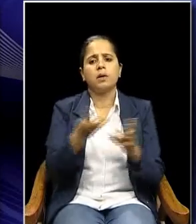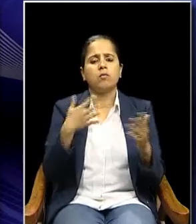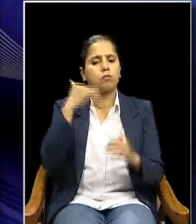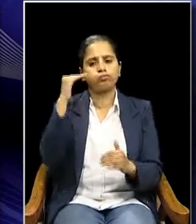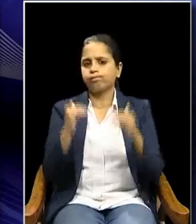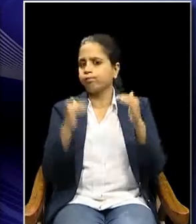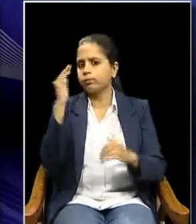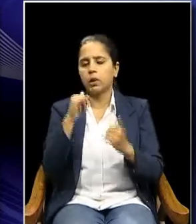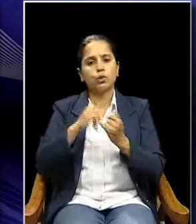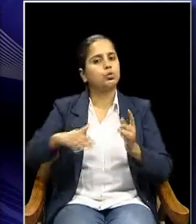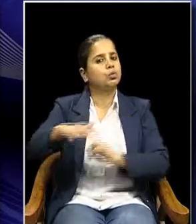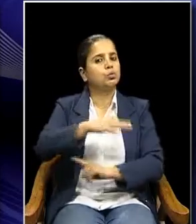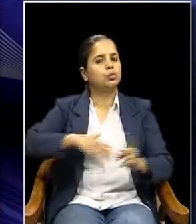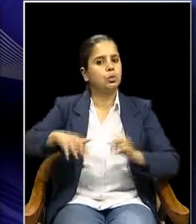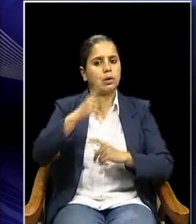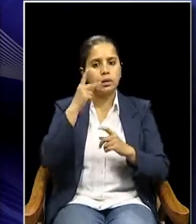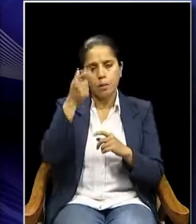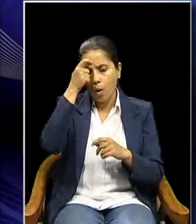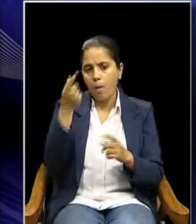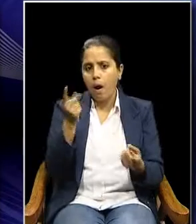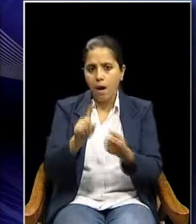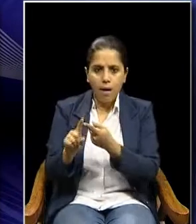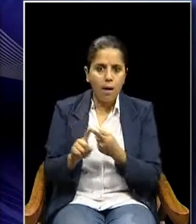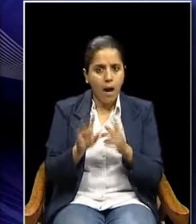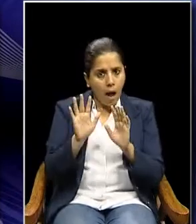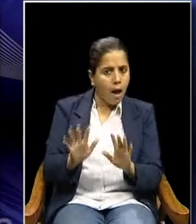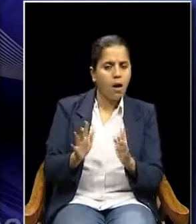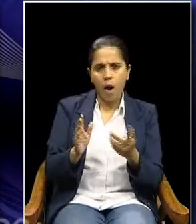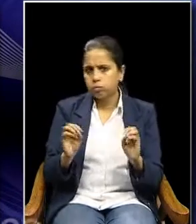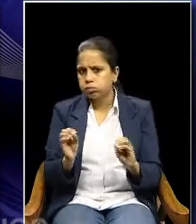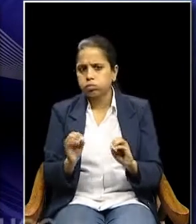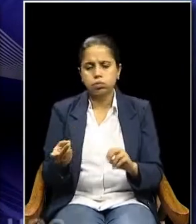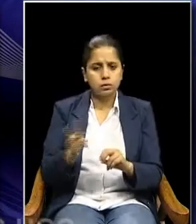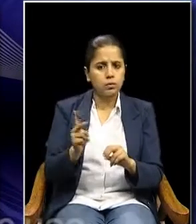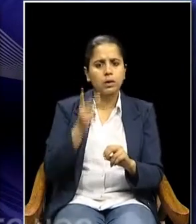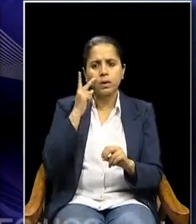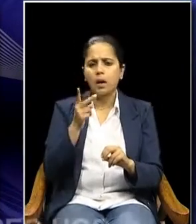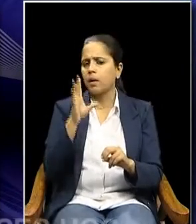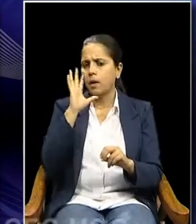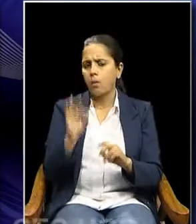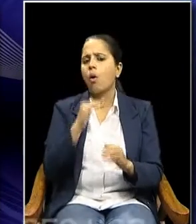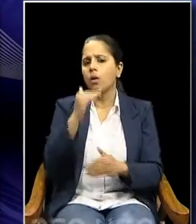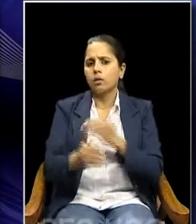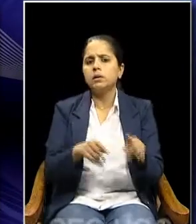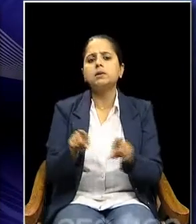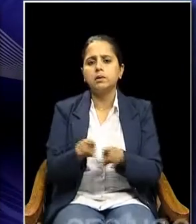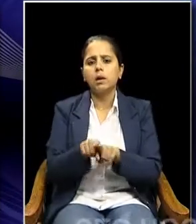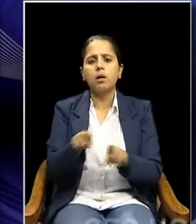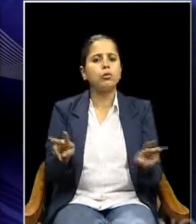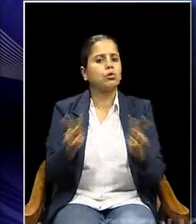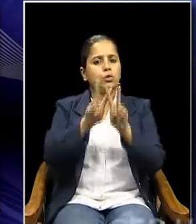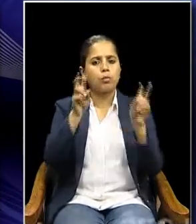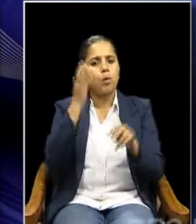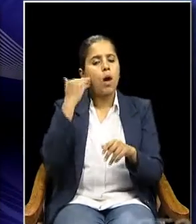in the society, and the issue of haves and the have-nots was very, very relevant in that context, because